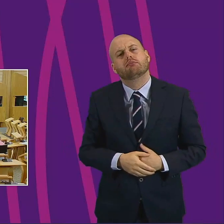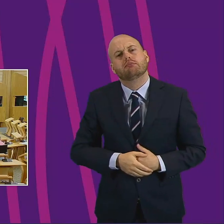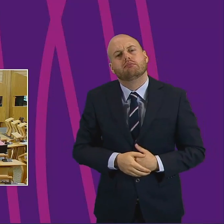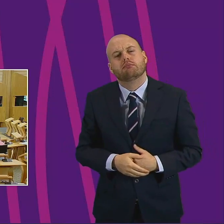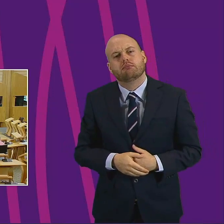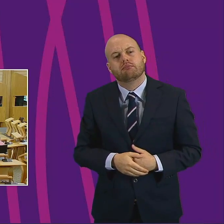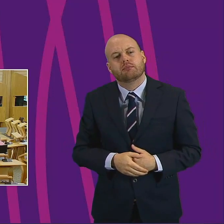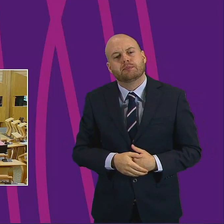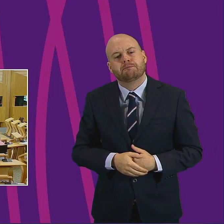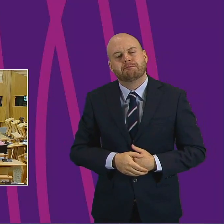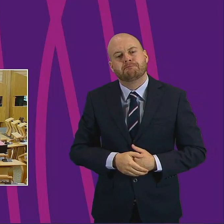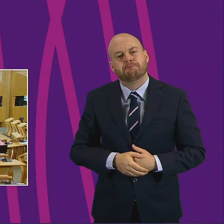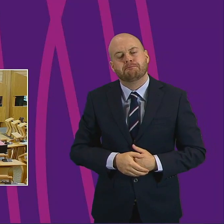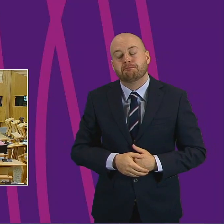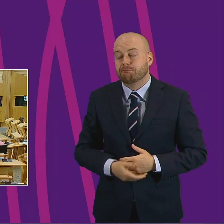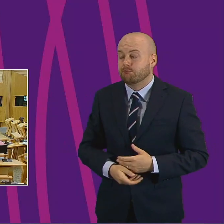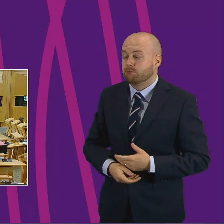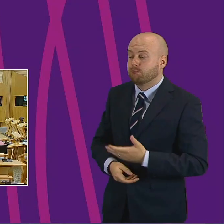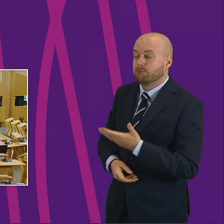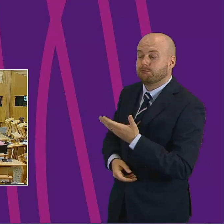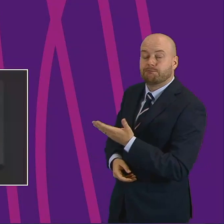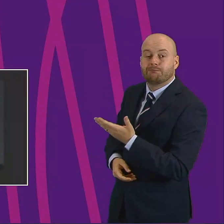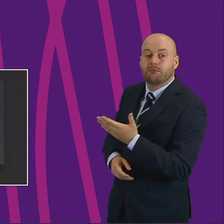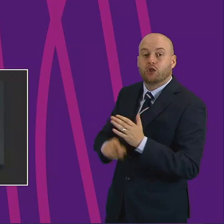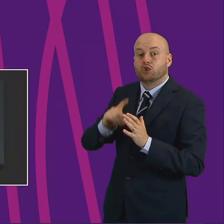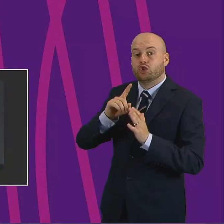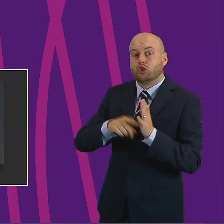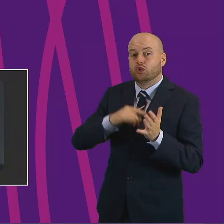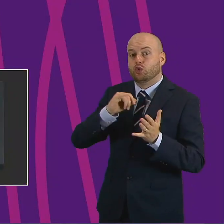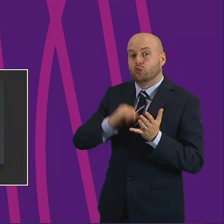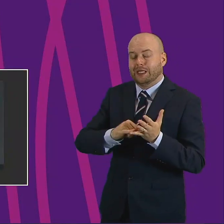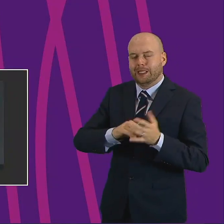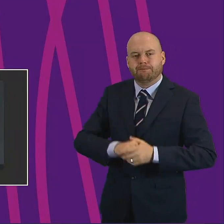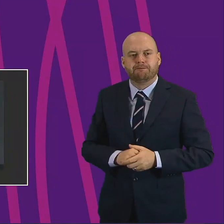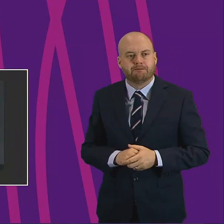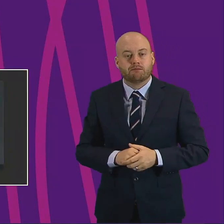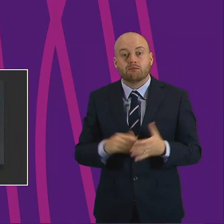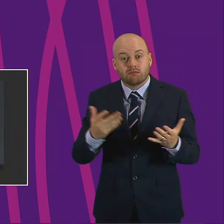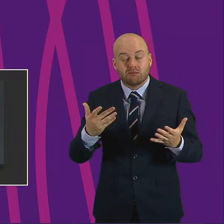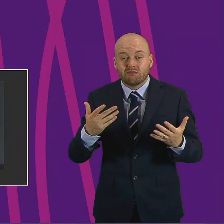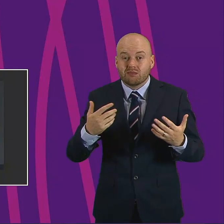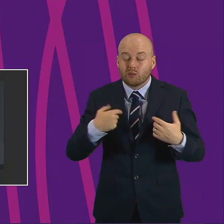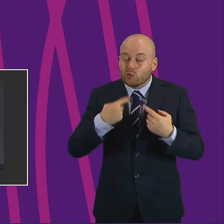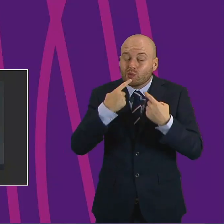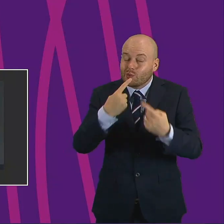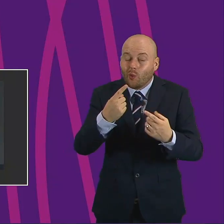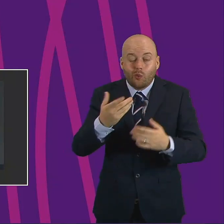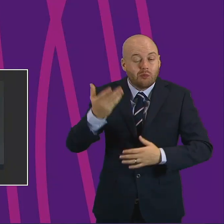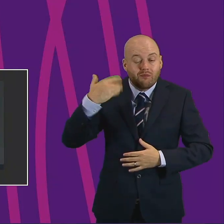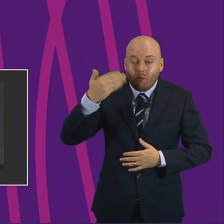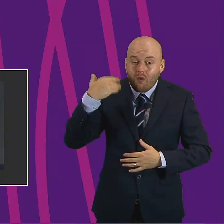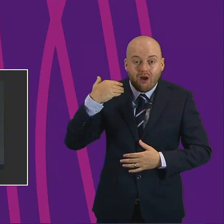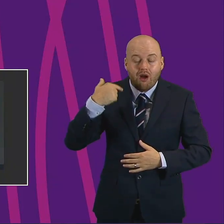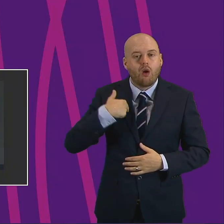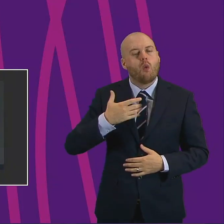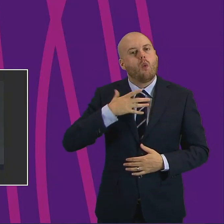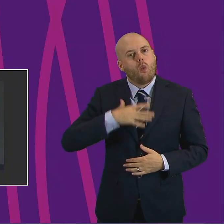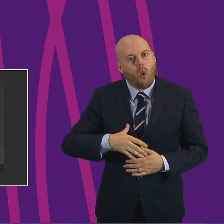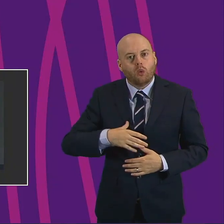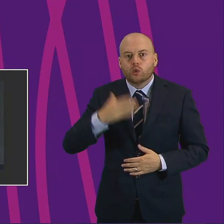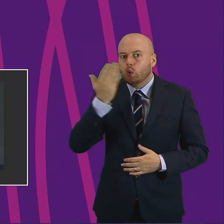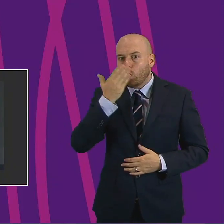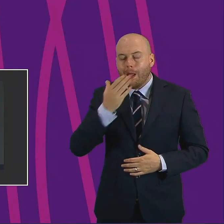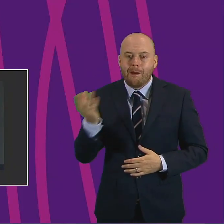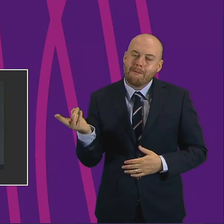As I made clear in my first answer, I want schools to return to normal as quickly as it is safe for that to happen.